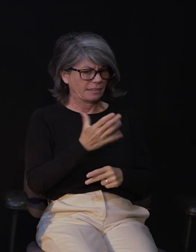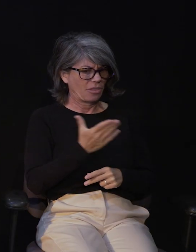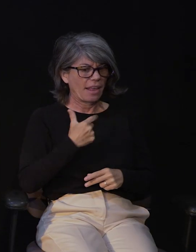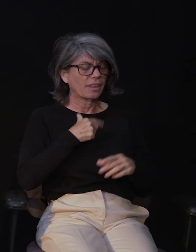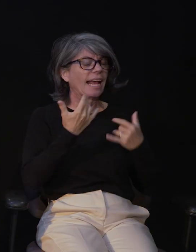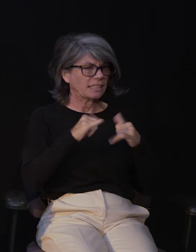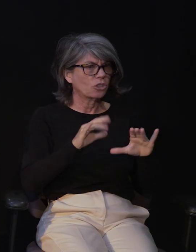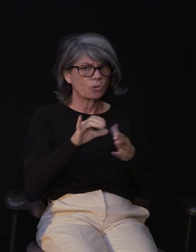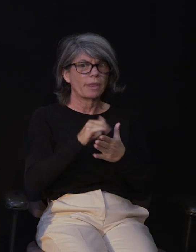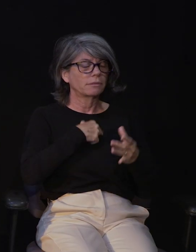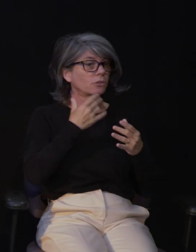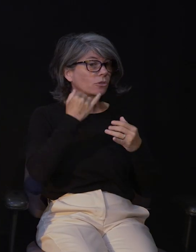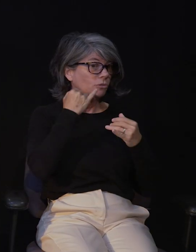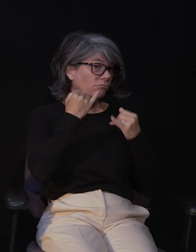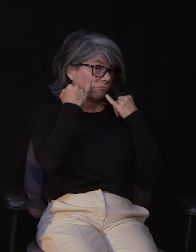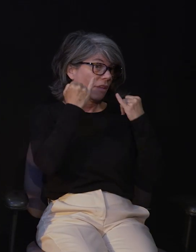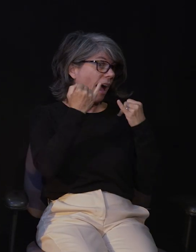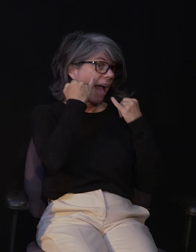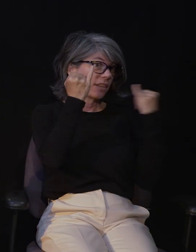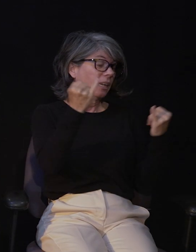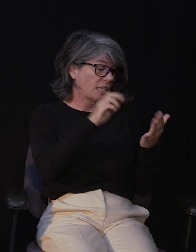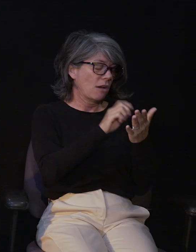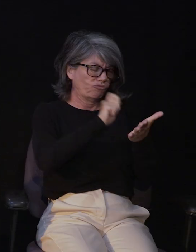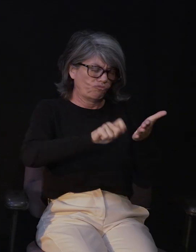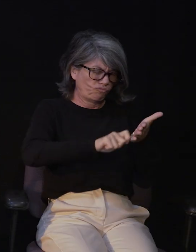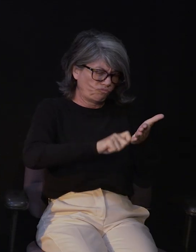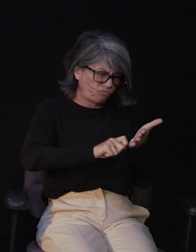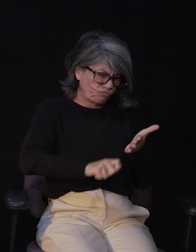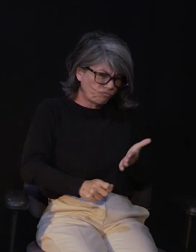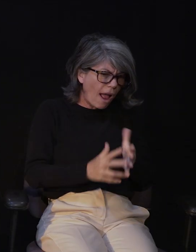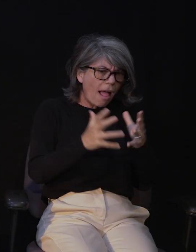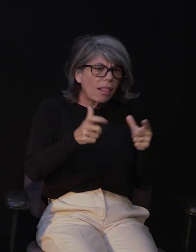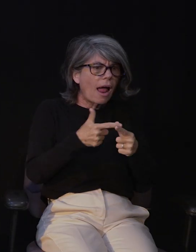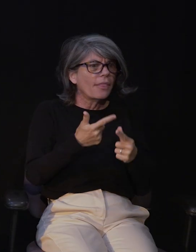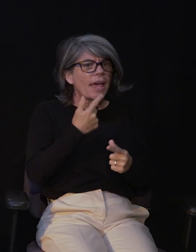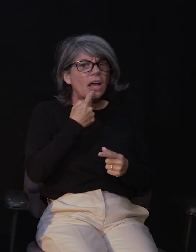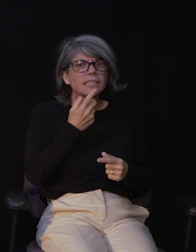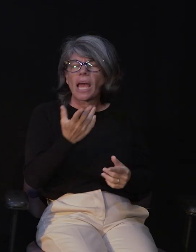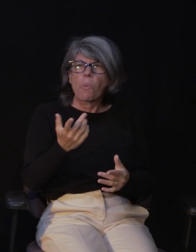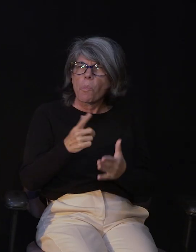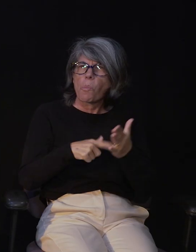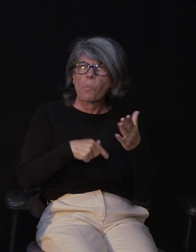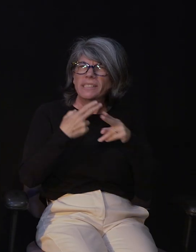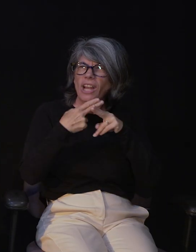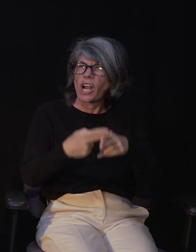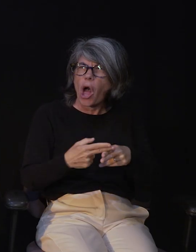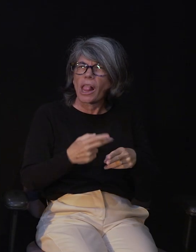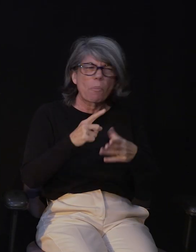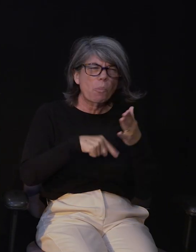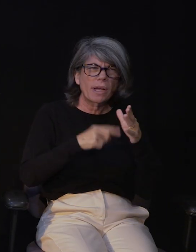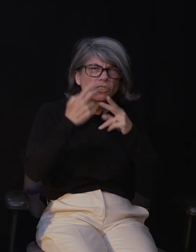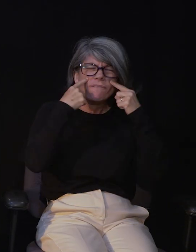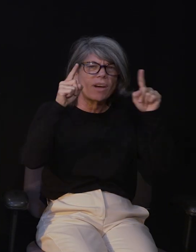this day. I'll have an idea, I'll write, and then I'll go, what should I name it? What should this